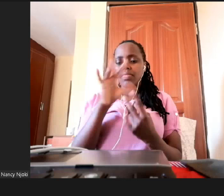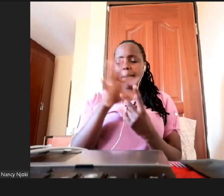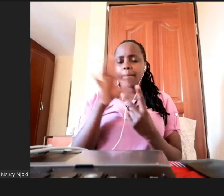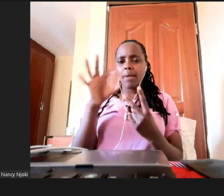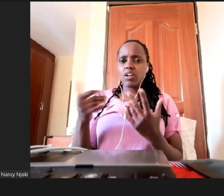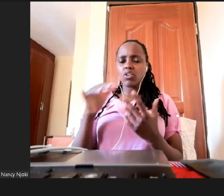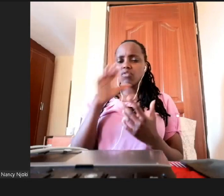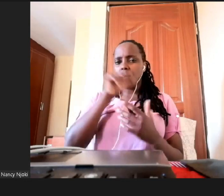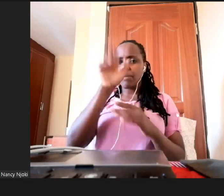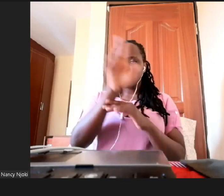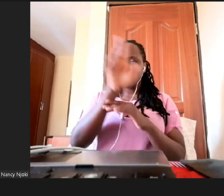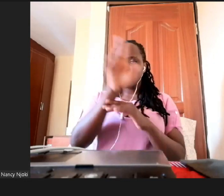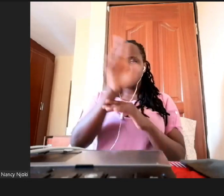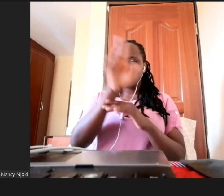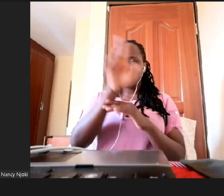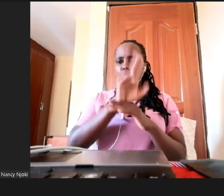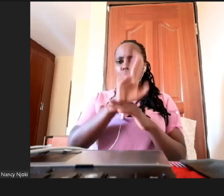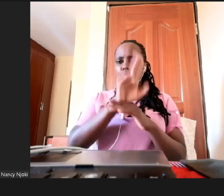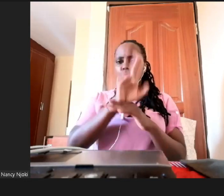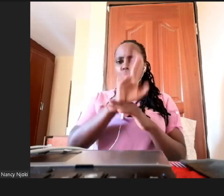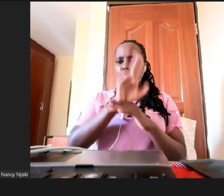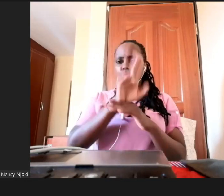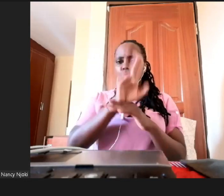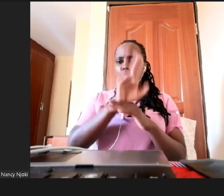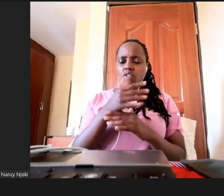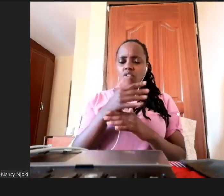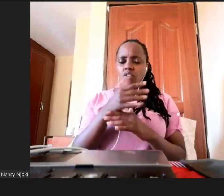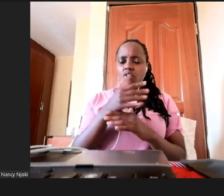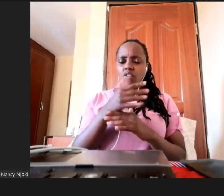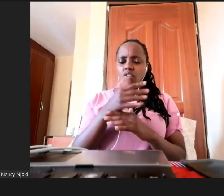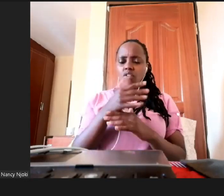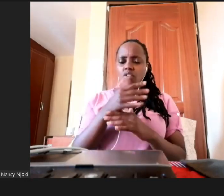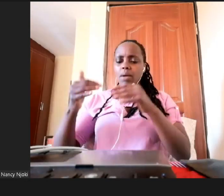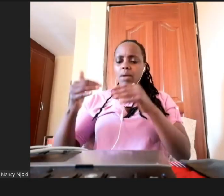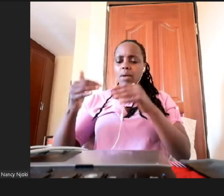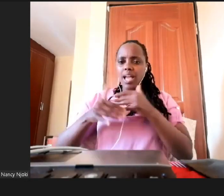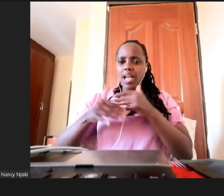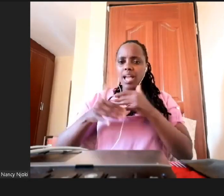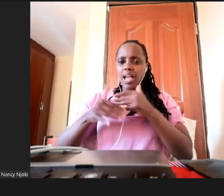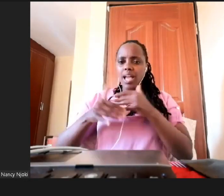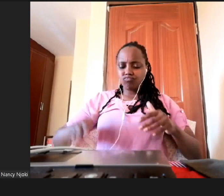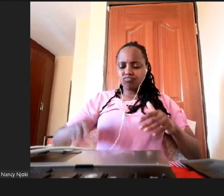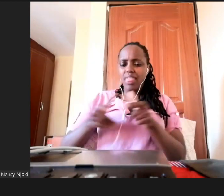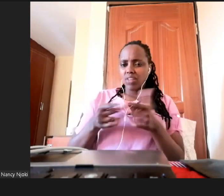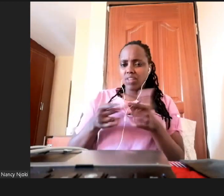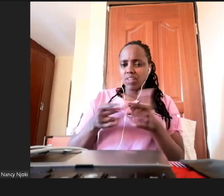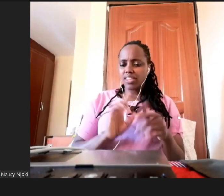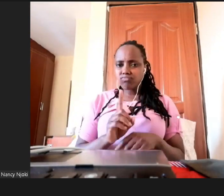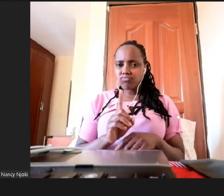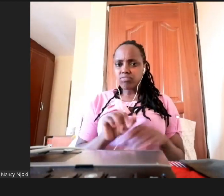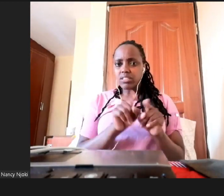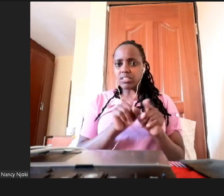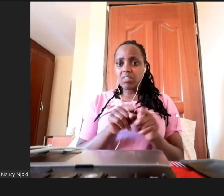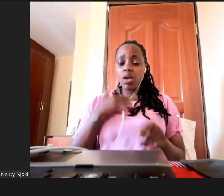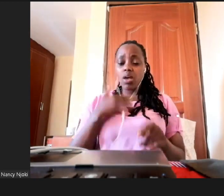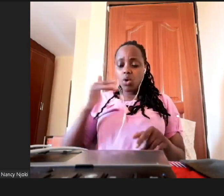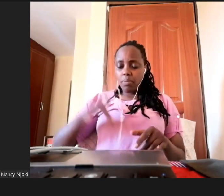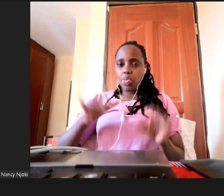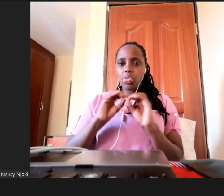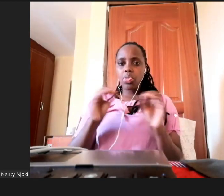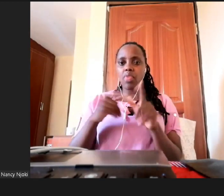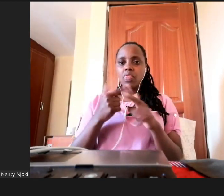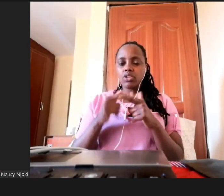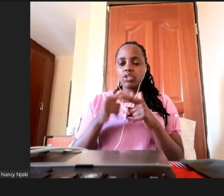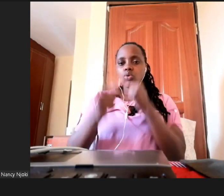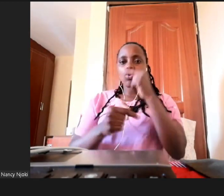the number of stones that are put near the genital areas. And because children don't want to be put on that spot, then you can carry on